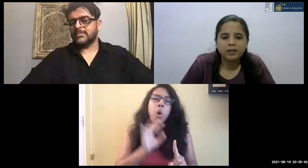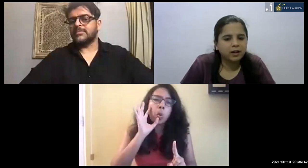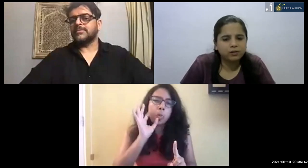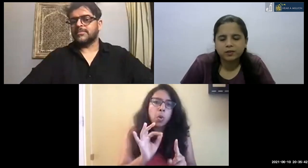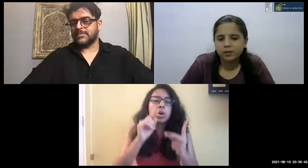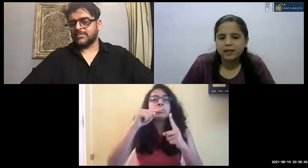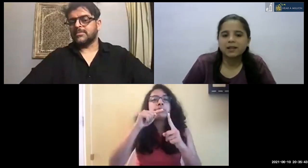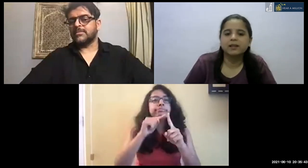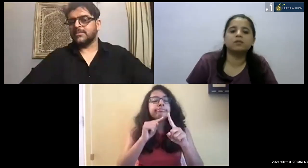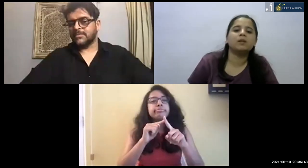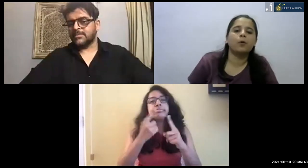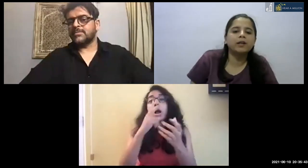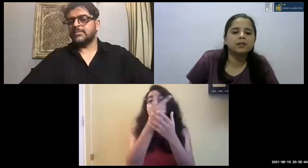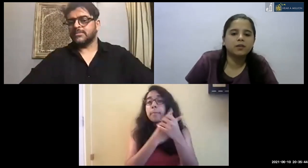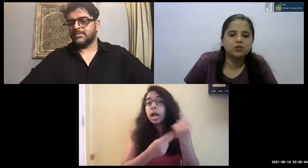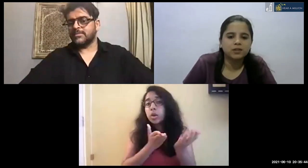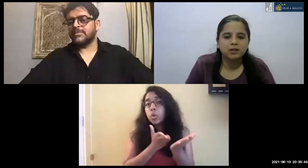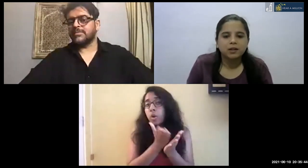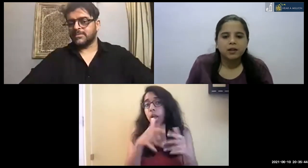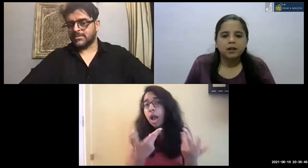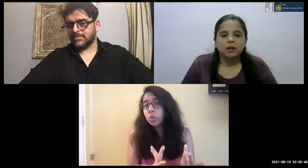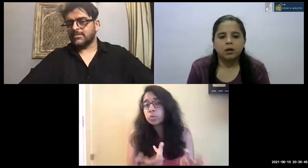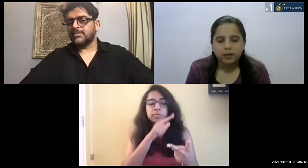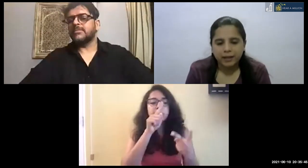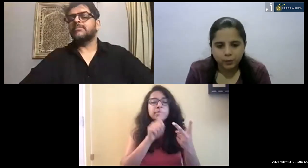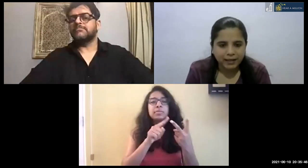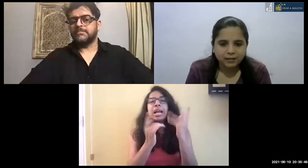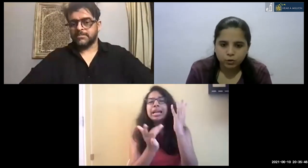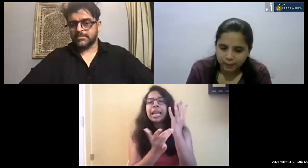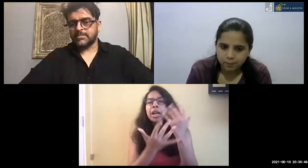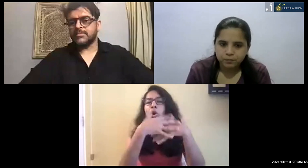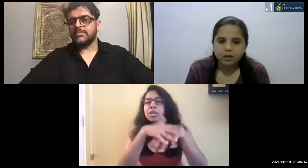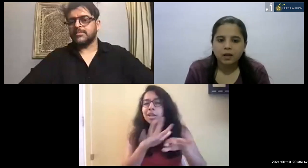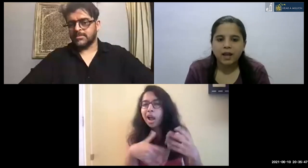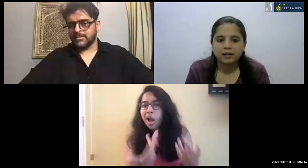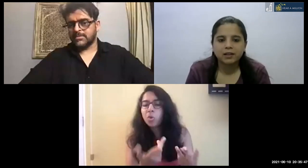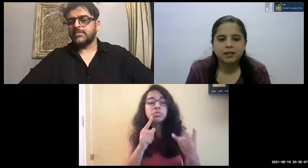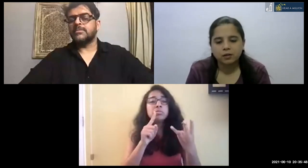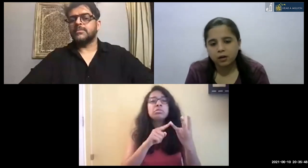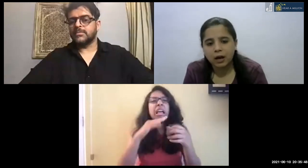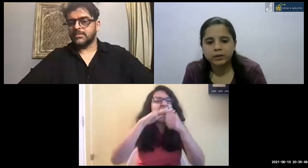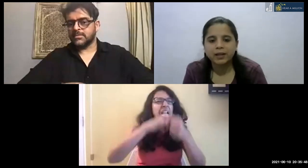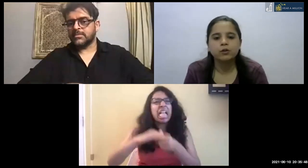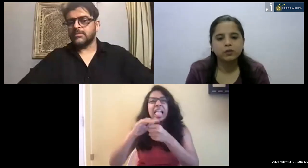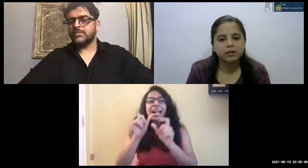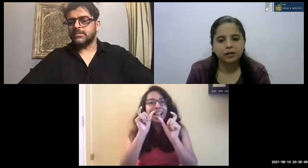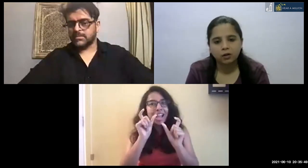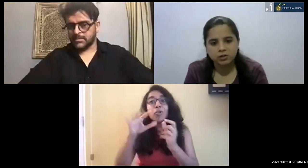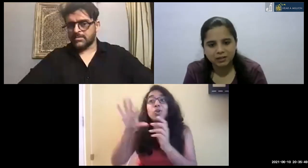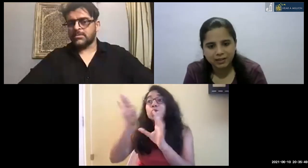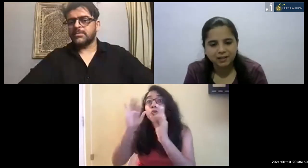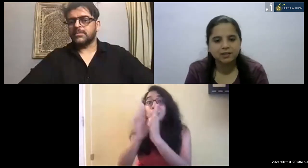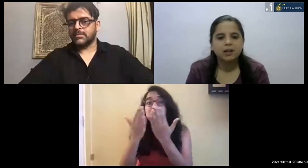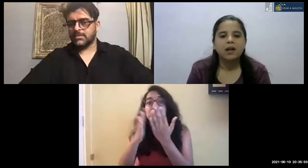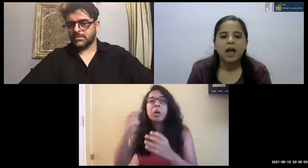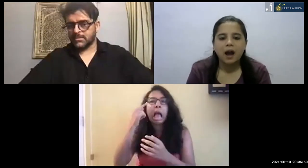to summarize and the pointers we just explain to them, and the how they can use the